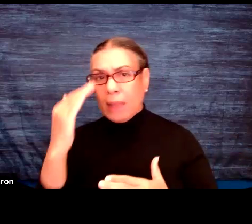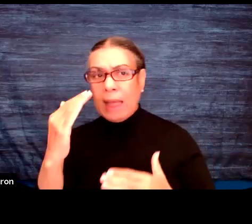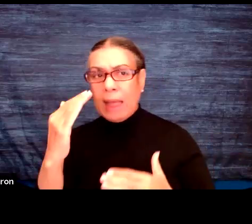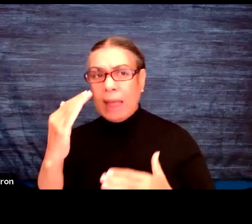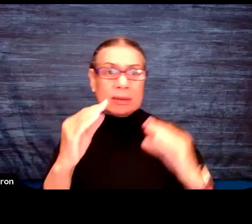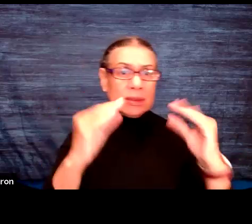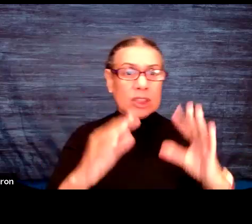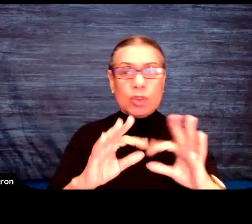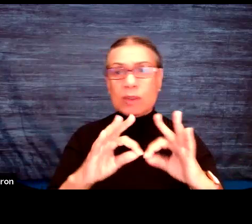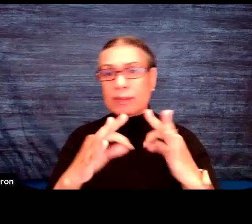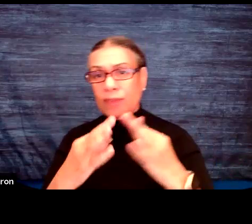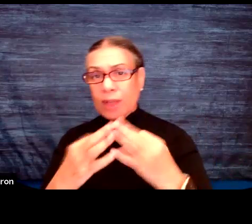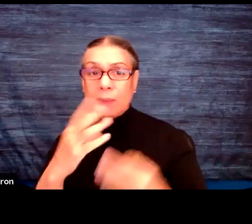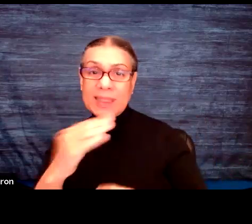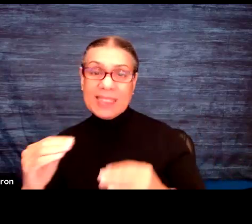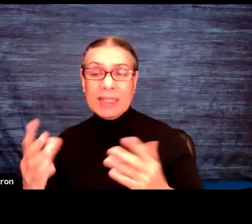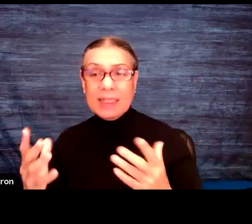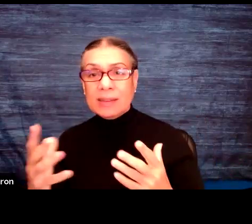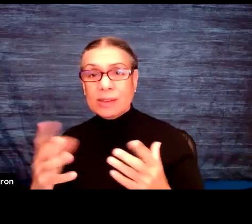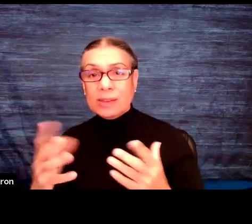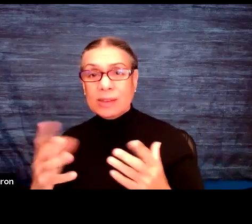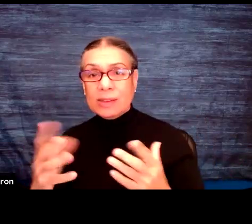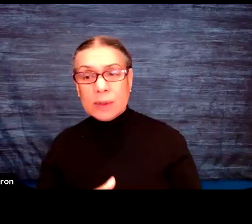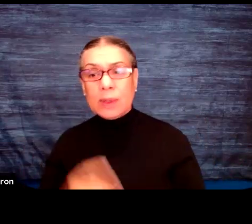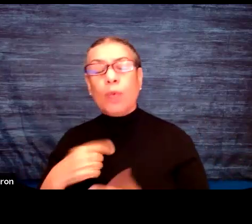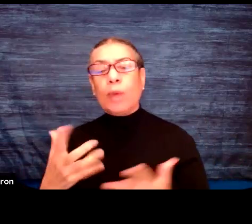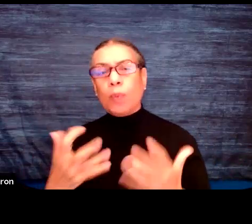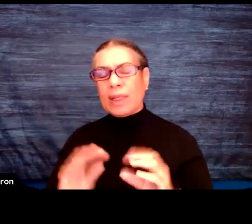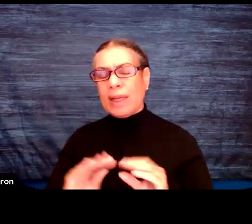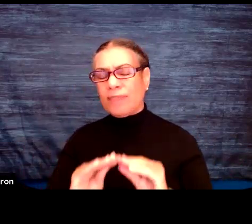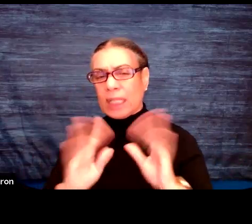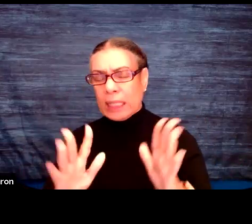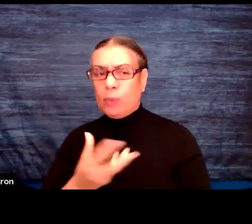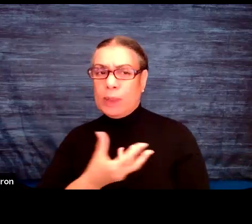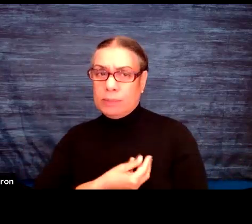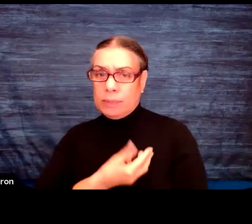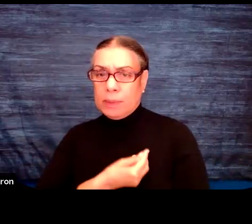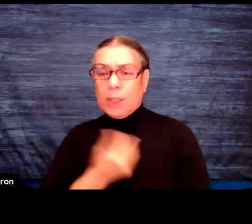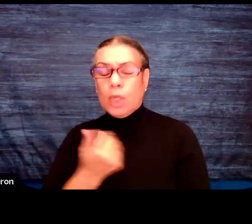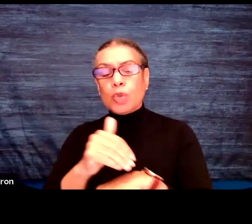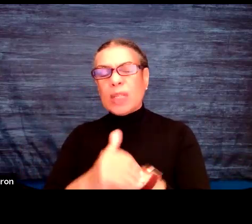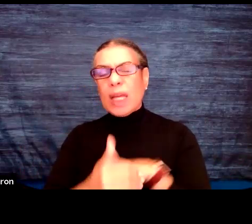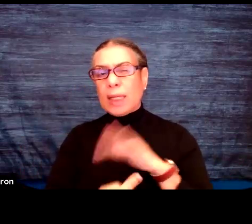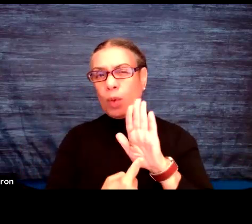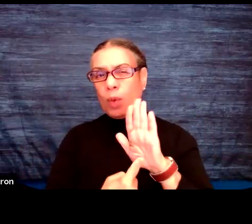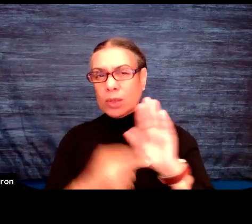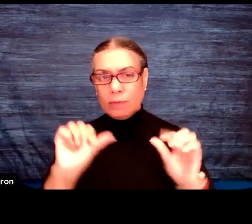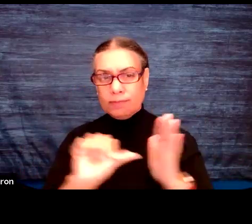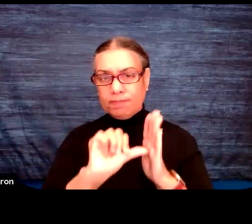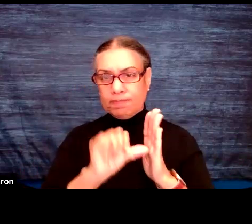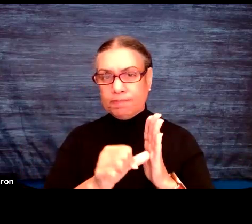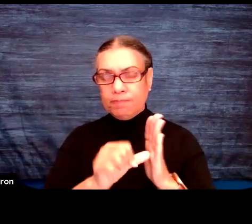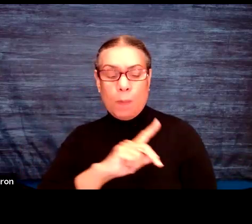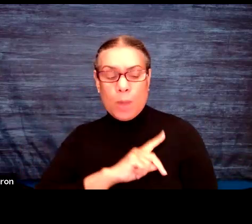And we believe in addressing systemic issues with an urgency, clarity, and compassion. Tonight, I want to bring to your attention a pressing matter within